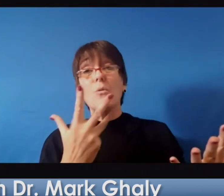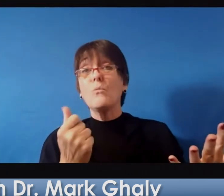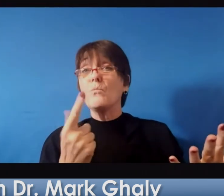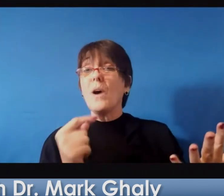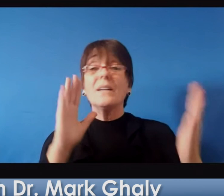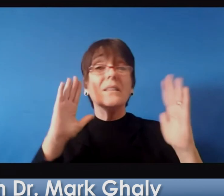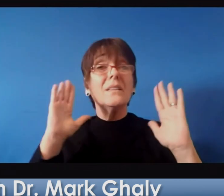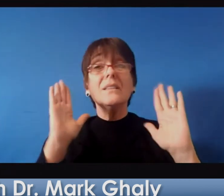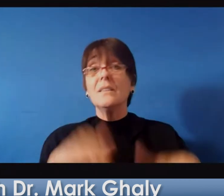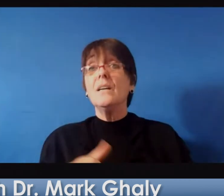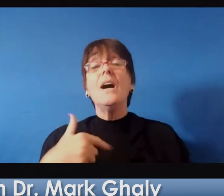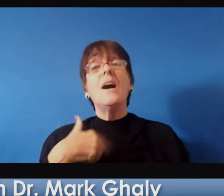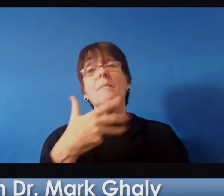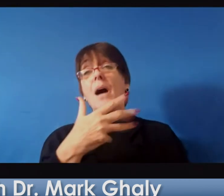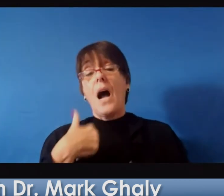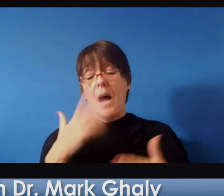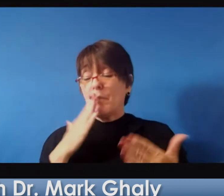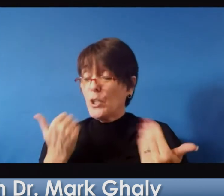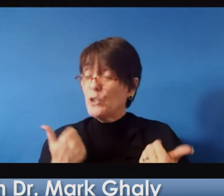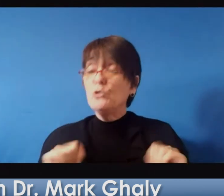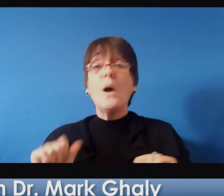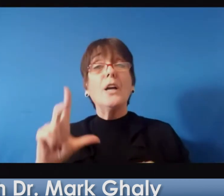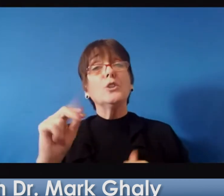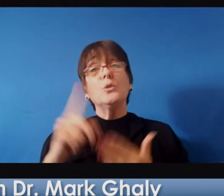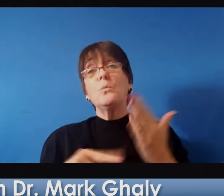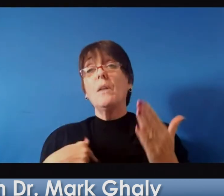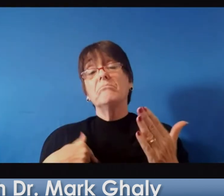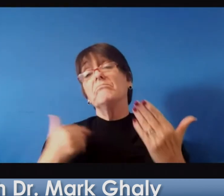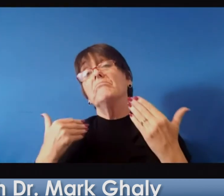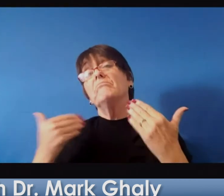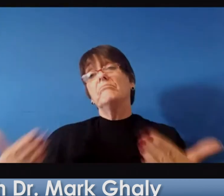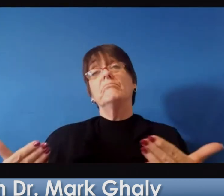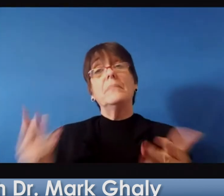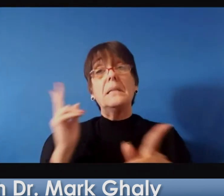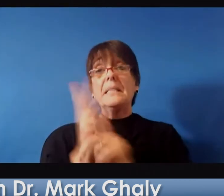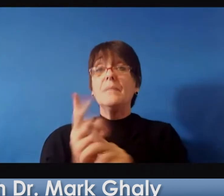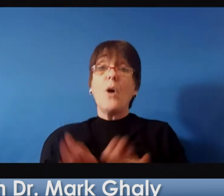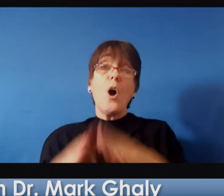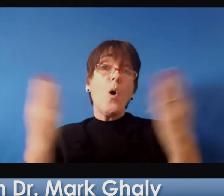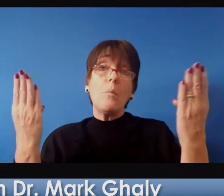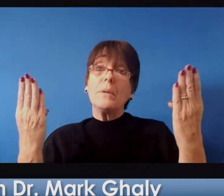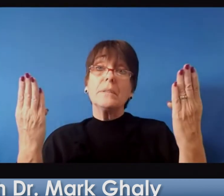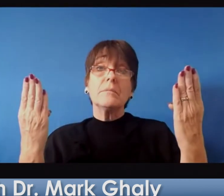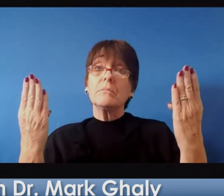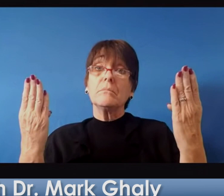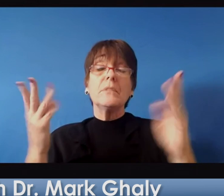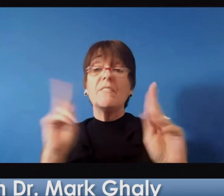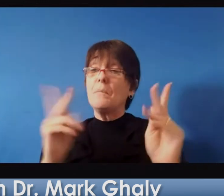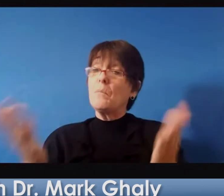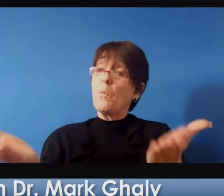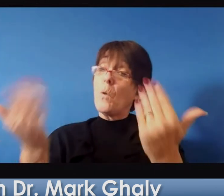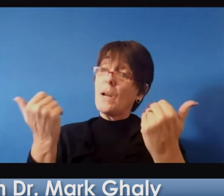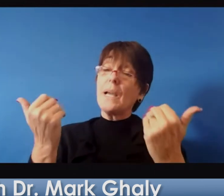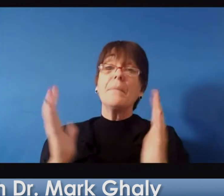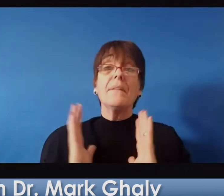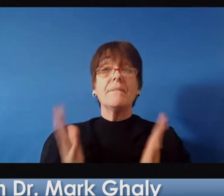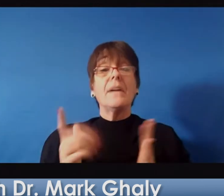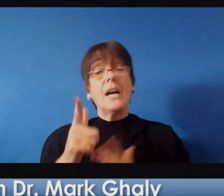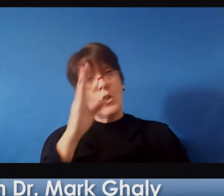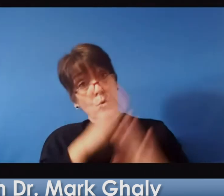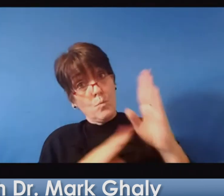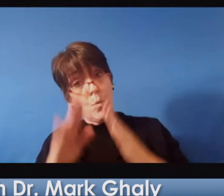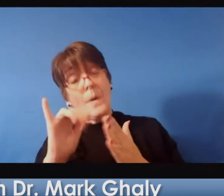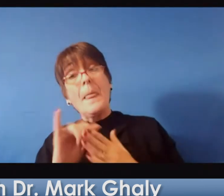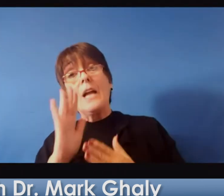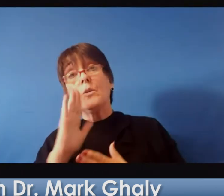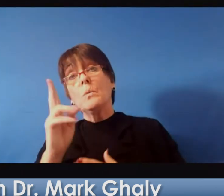take my shot, my chances, and I'm going to just stay open for indoor business if people want to come inside? Are you worried that you're